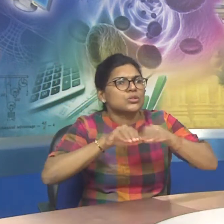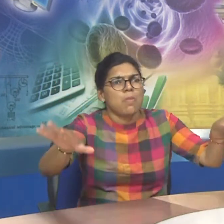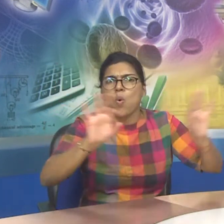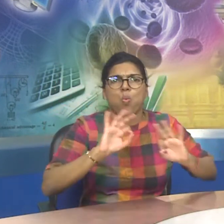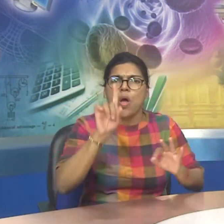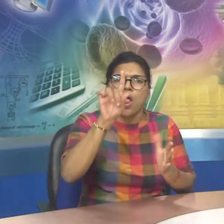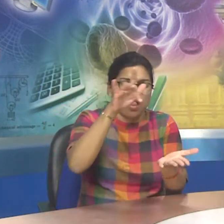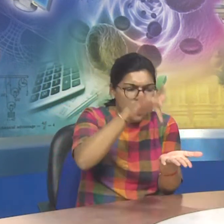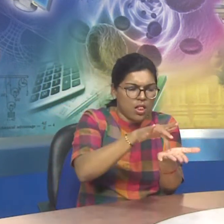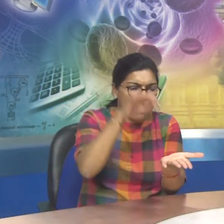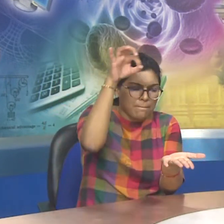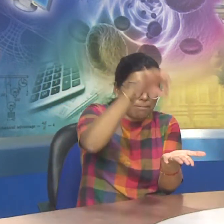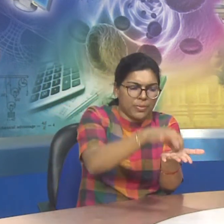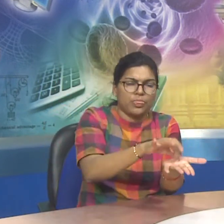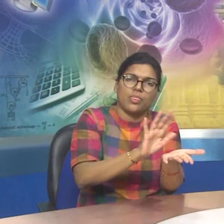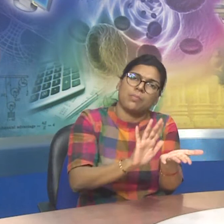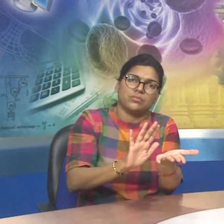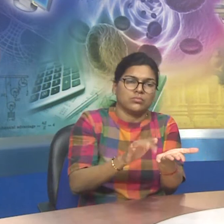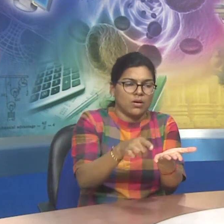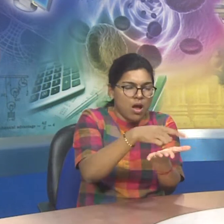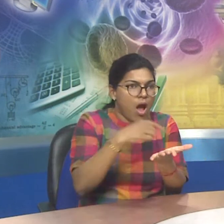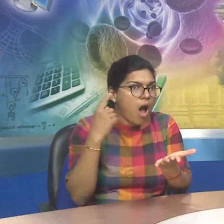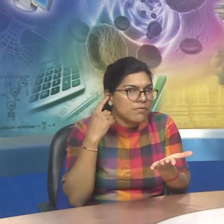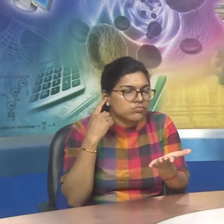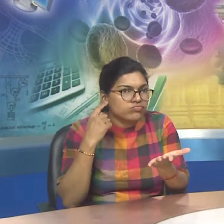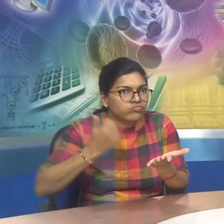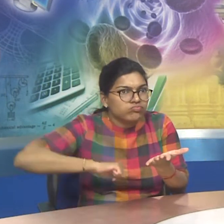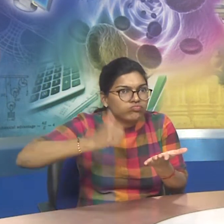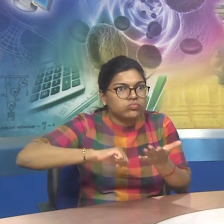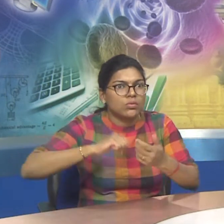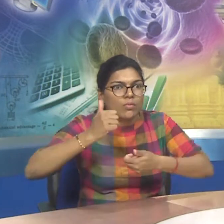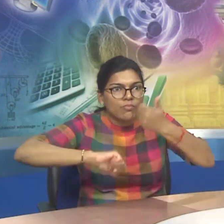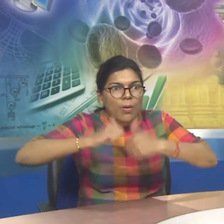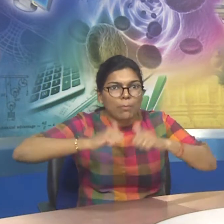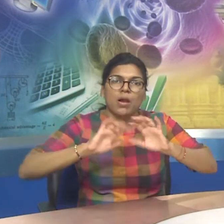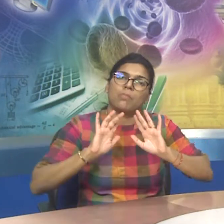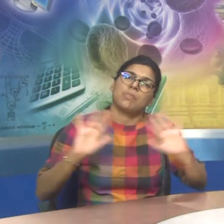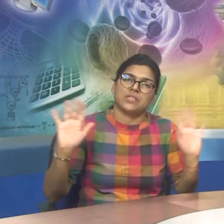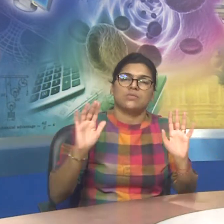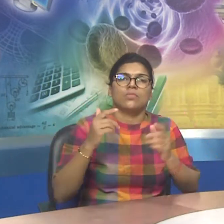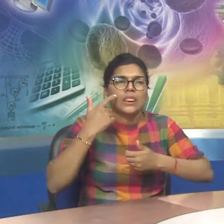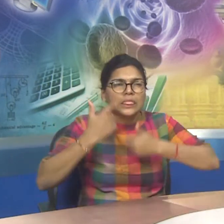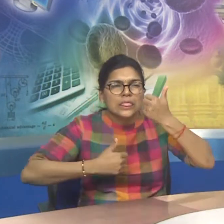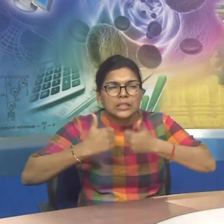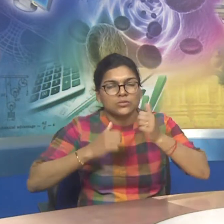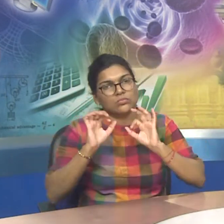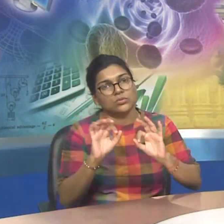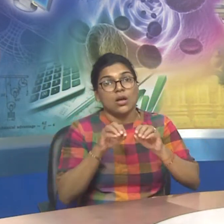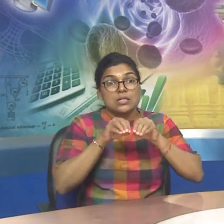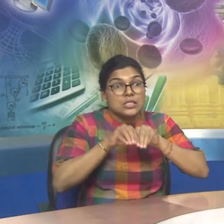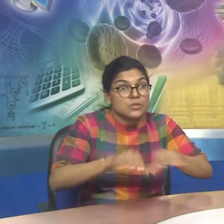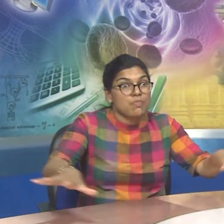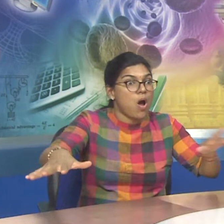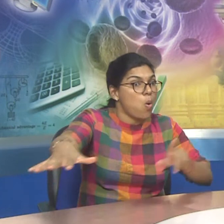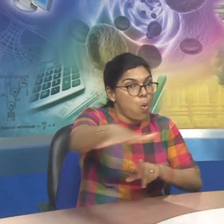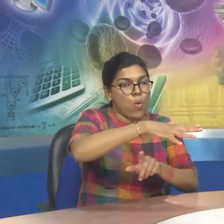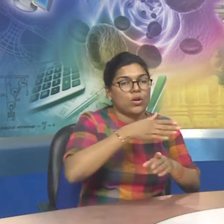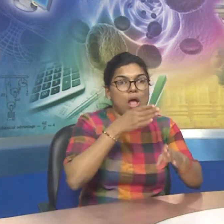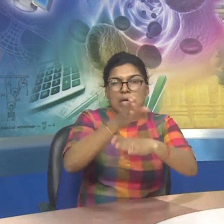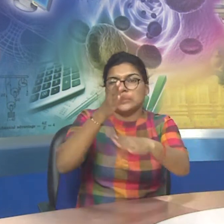or we will also not use that technology for the other nation or to give to other nation. Also, we should